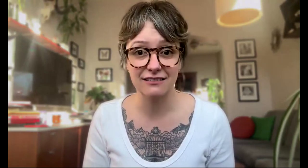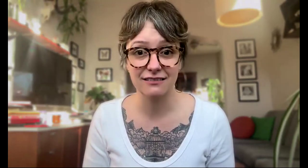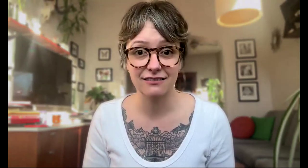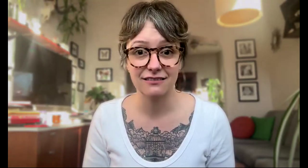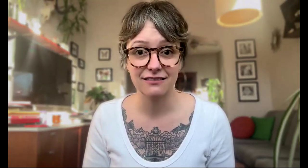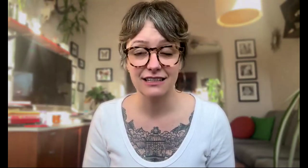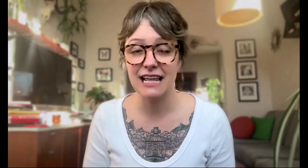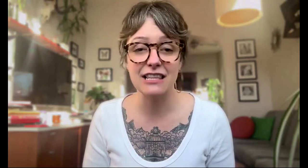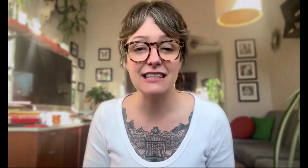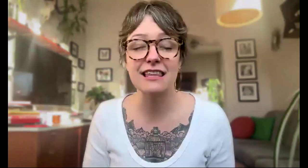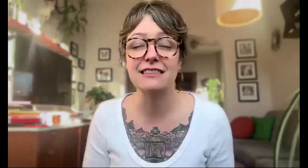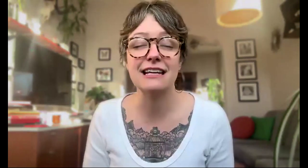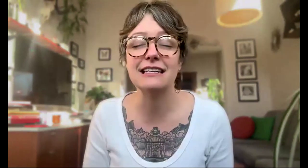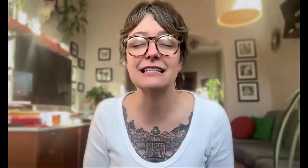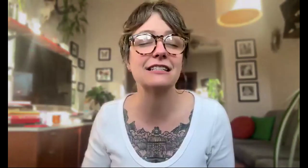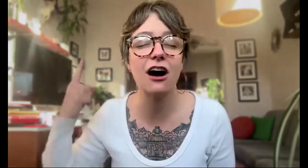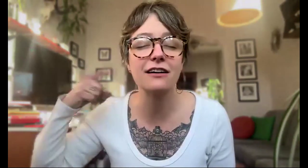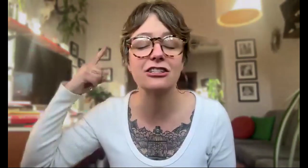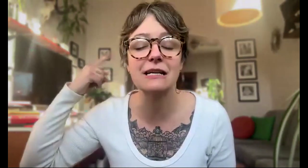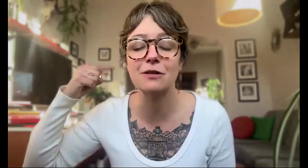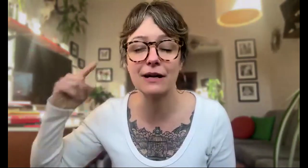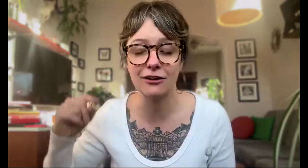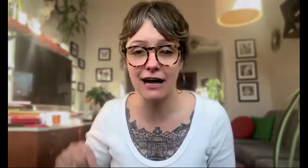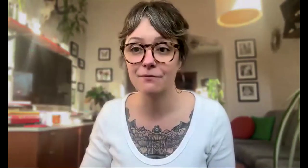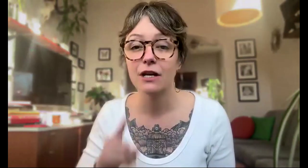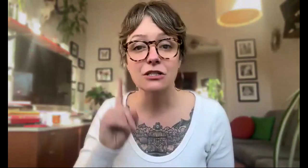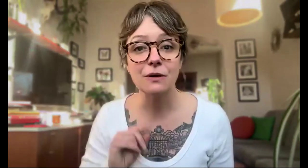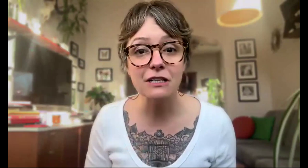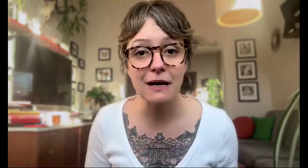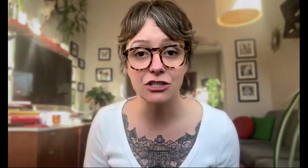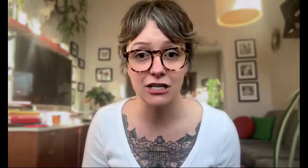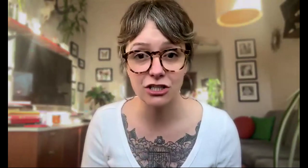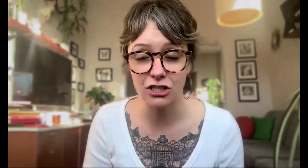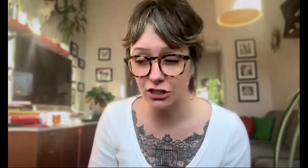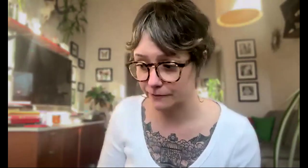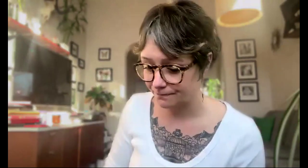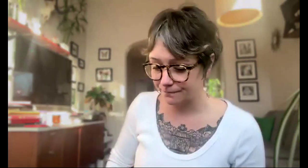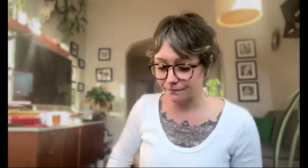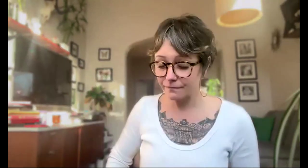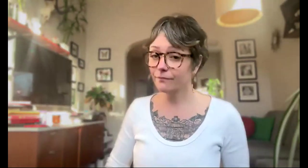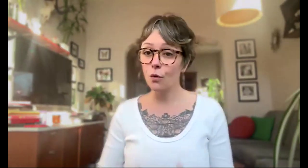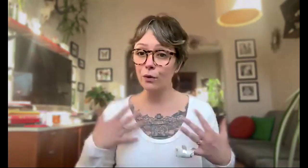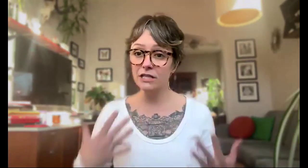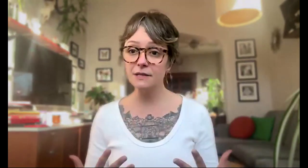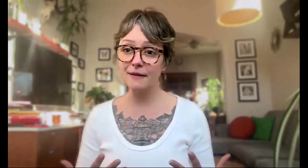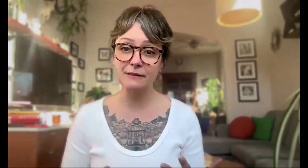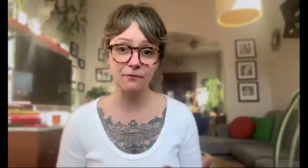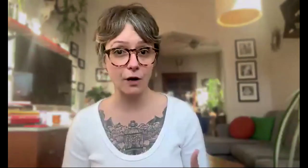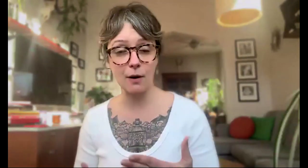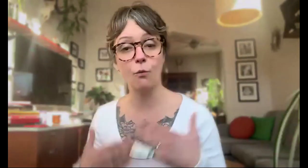it. It is the song that just keeps going in their head. So here's my suggestion to you. We talked about this before about